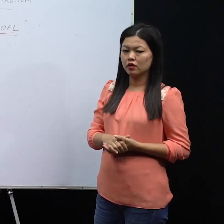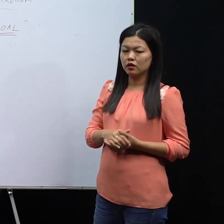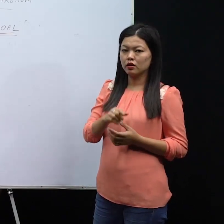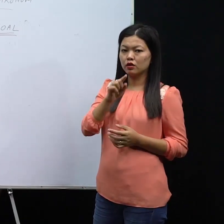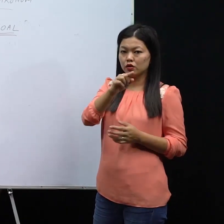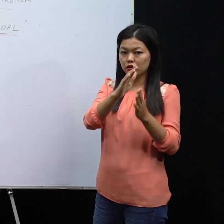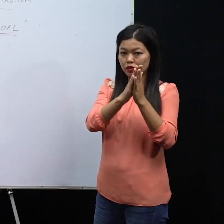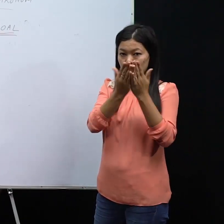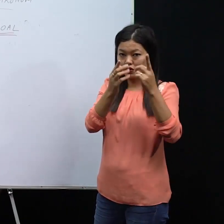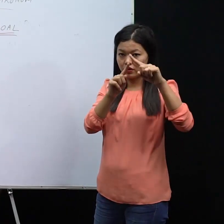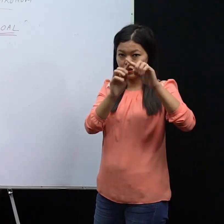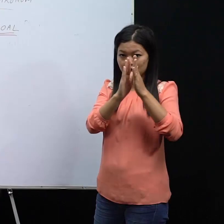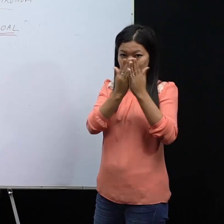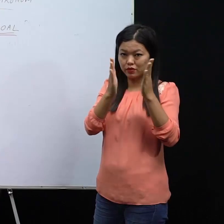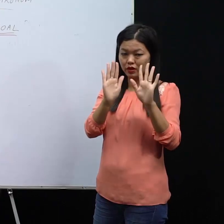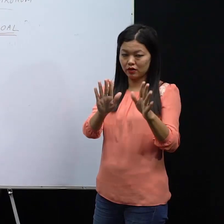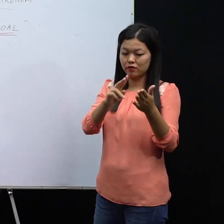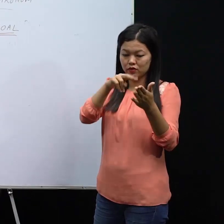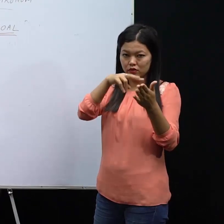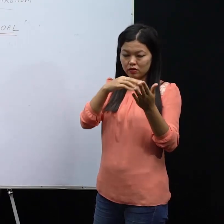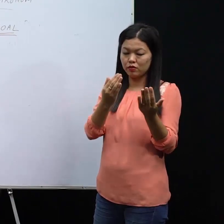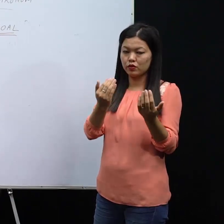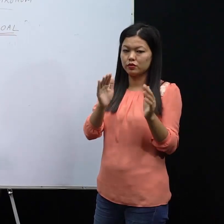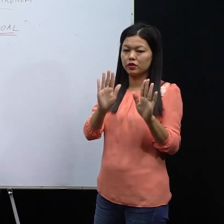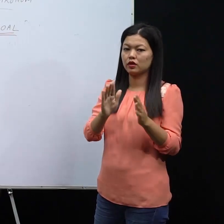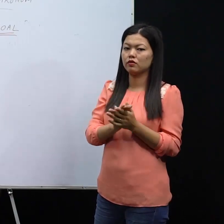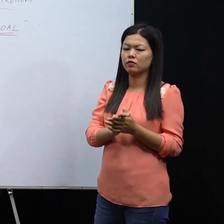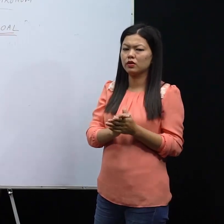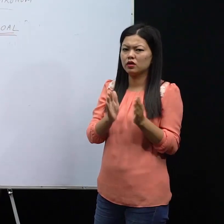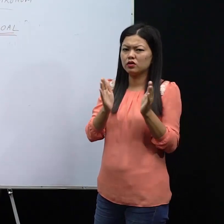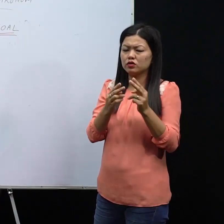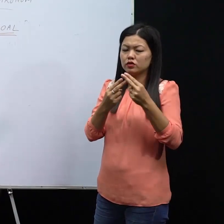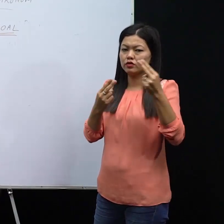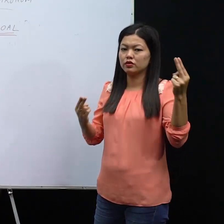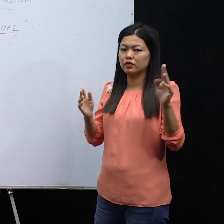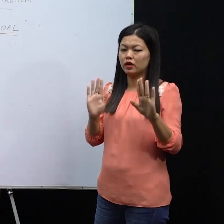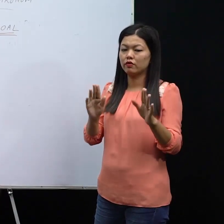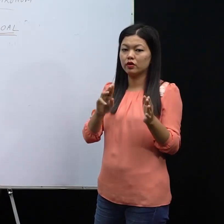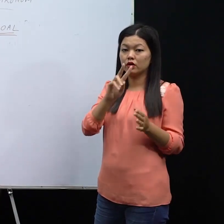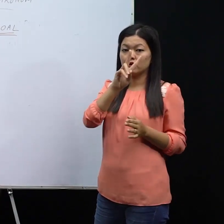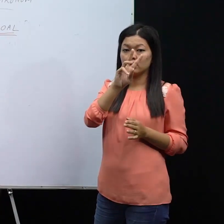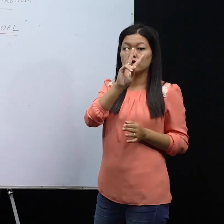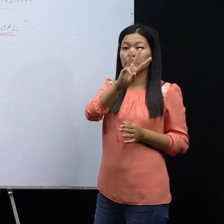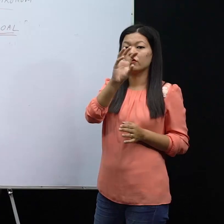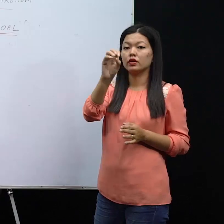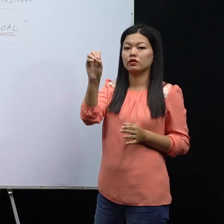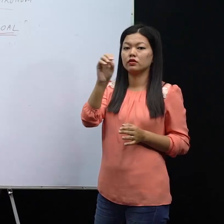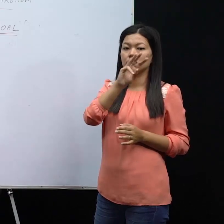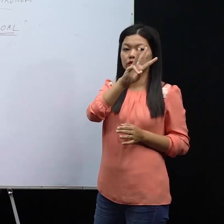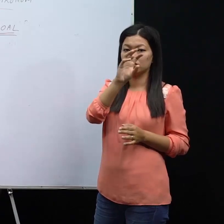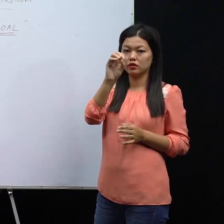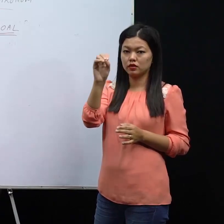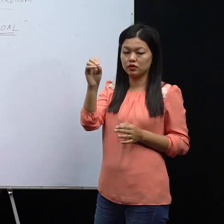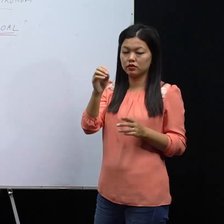well. But there's a story, right? A very short story. That is 300 million years ago, there was a